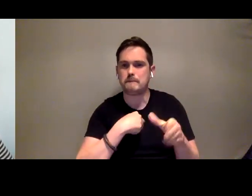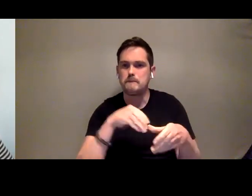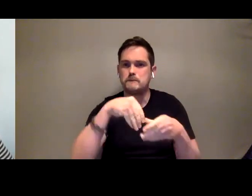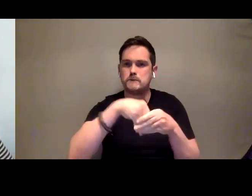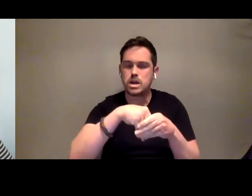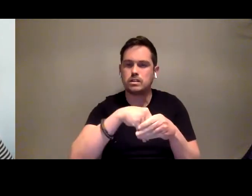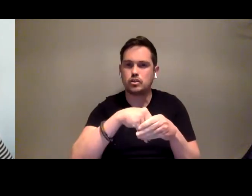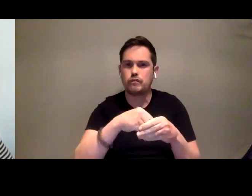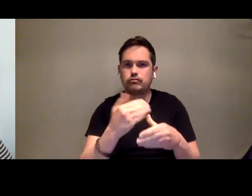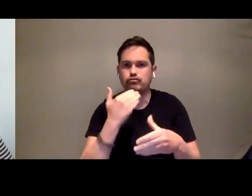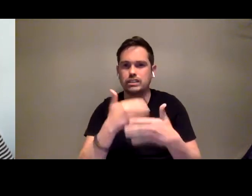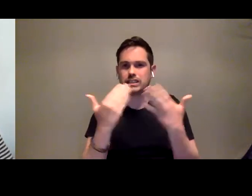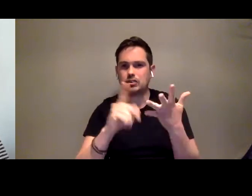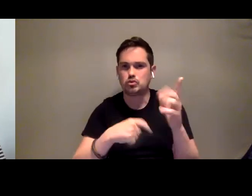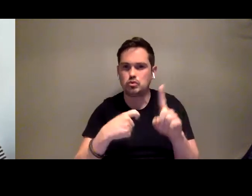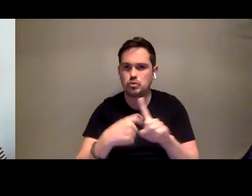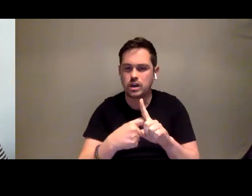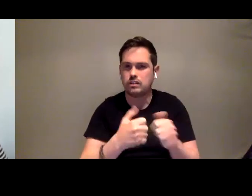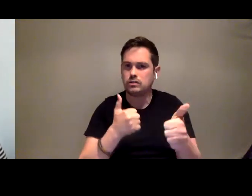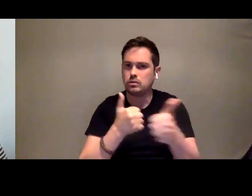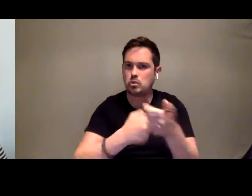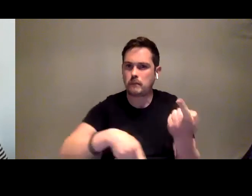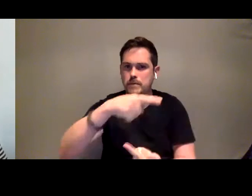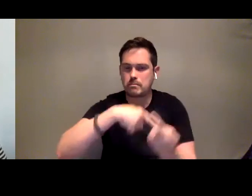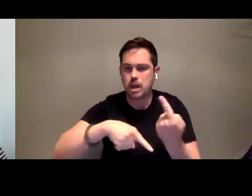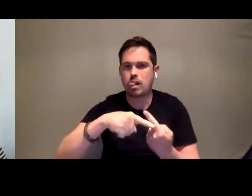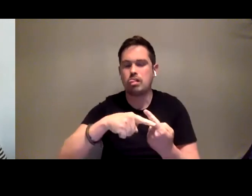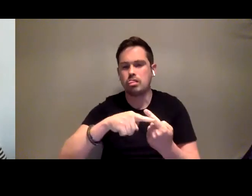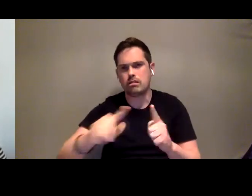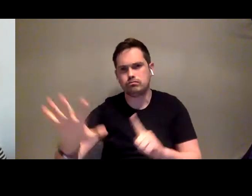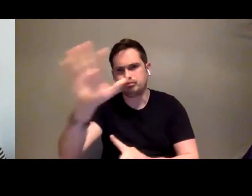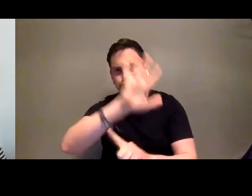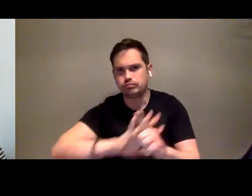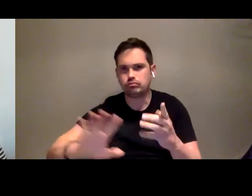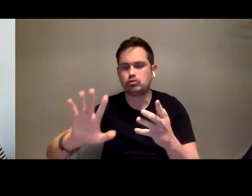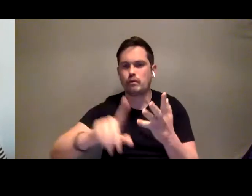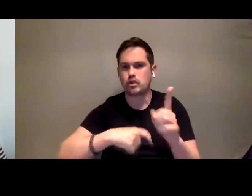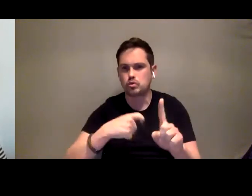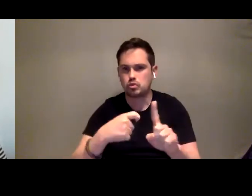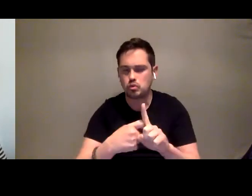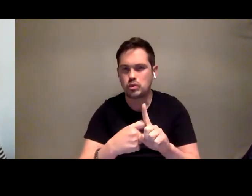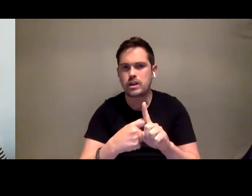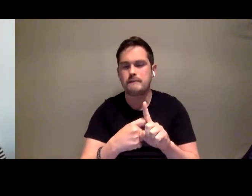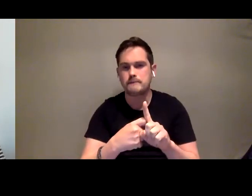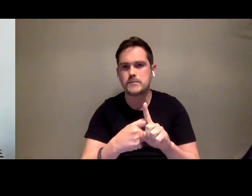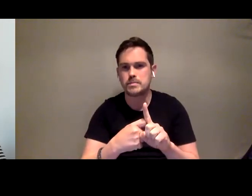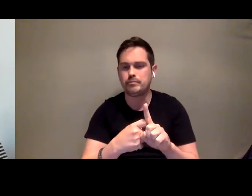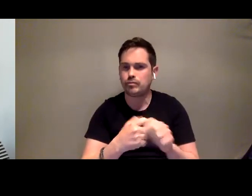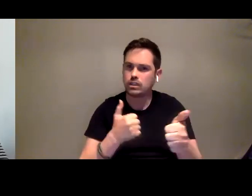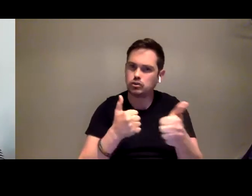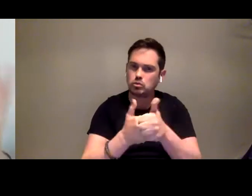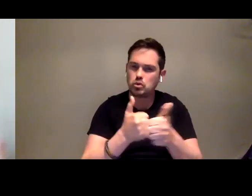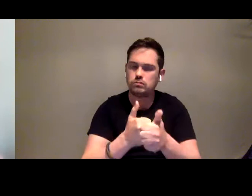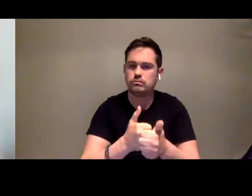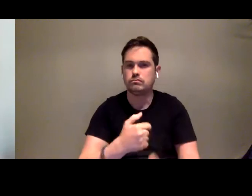group that are trying to support people to organise all over the country for a Green New Deal. And I guess I've been asked to sort of give